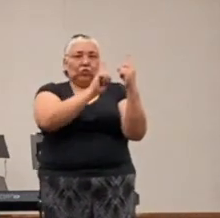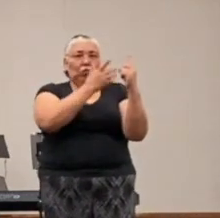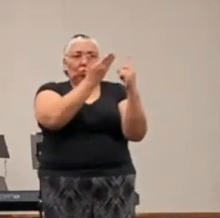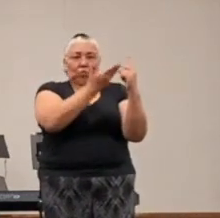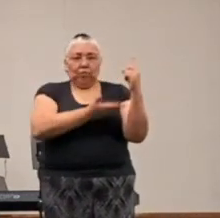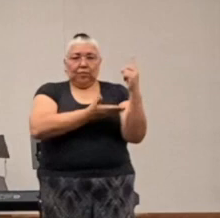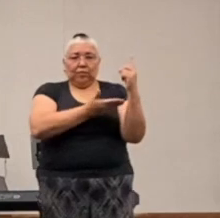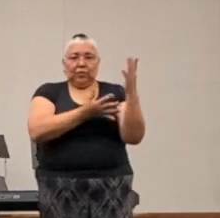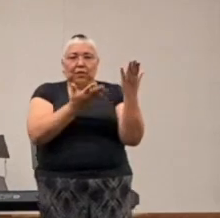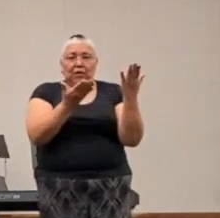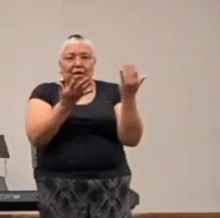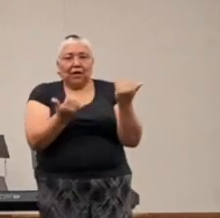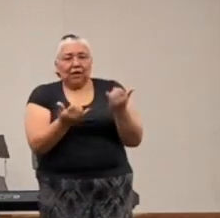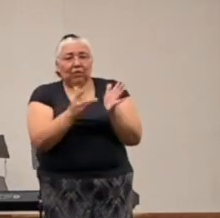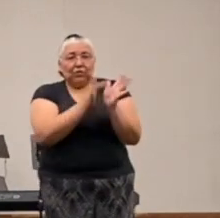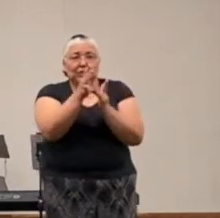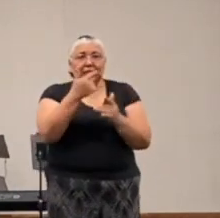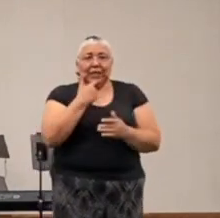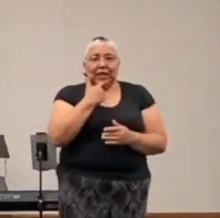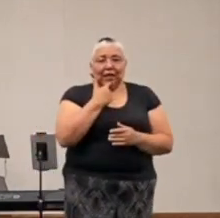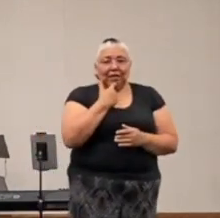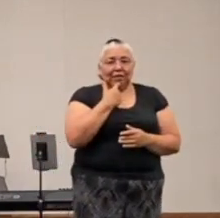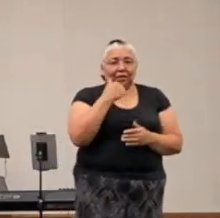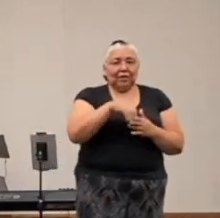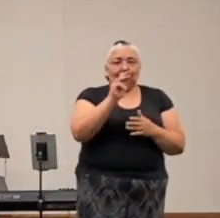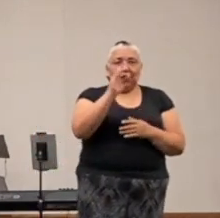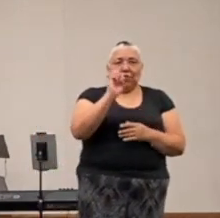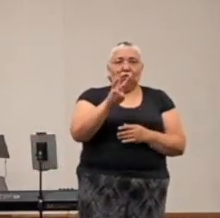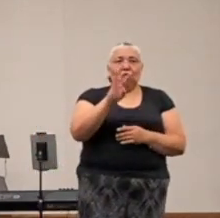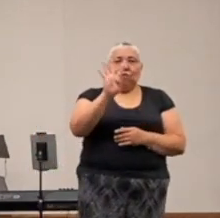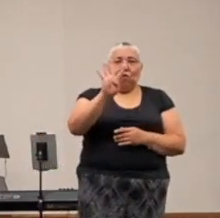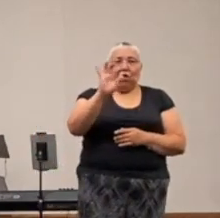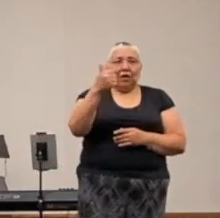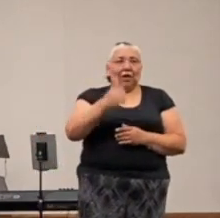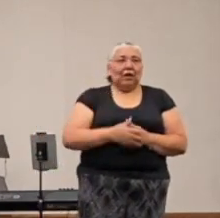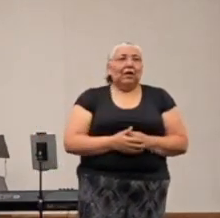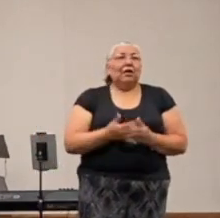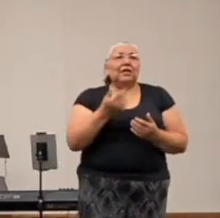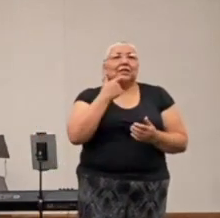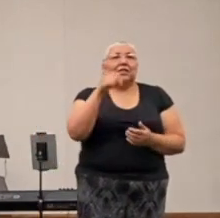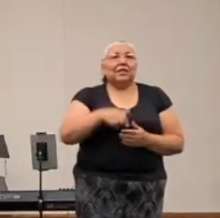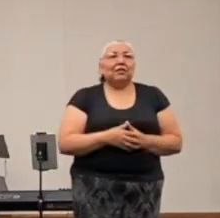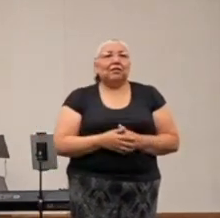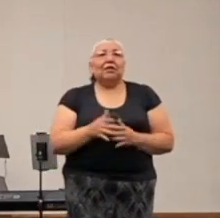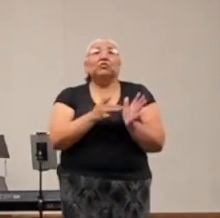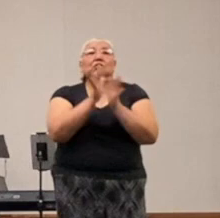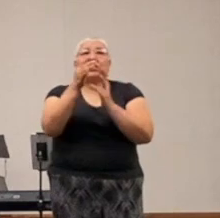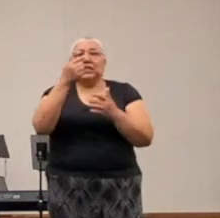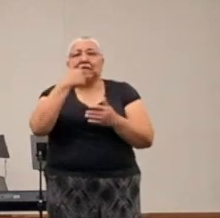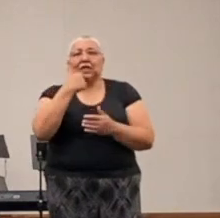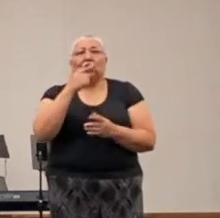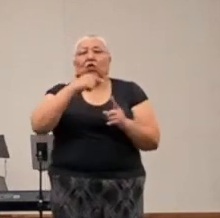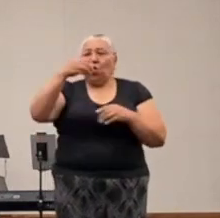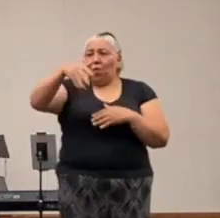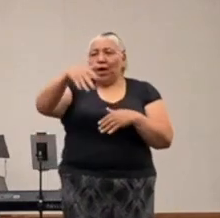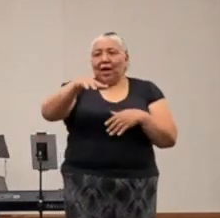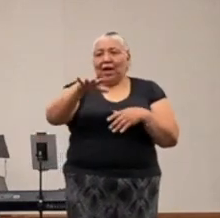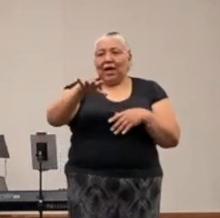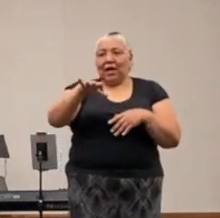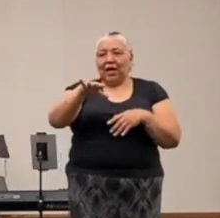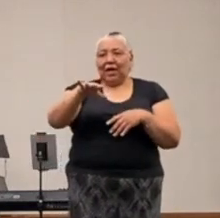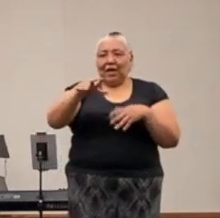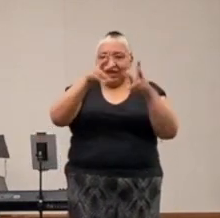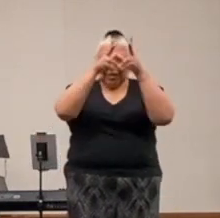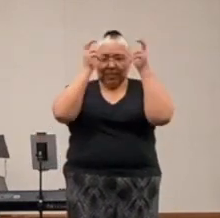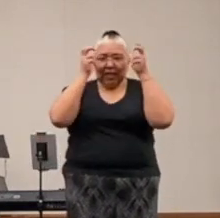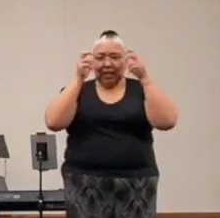to be. Listen to what Jesus says in Matthew 4:10. He says this. He says, and Jesus told him, go away, Satan, right? Because this is